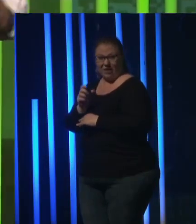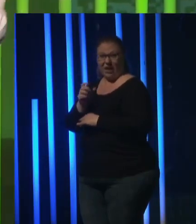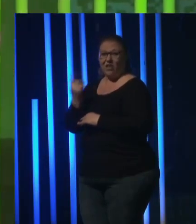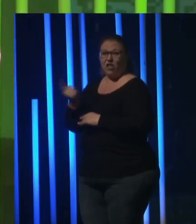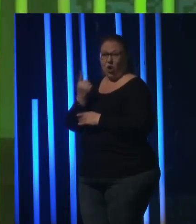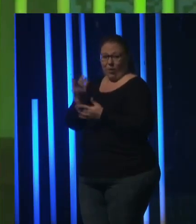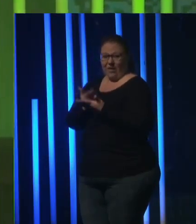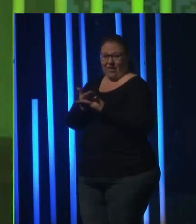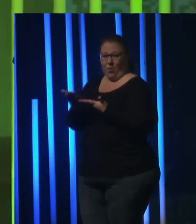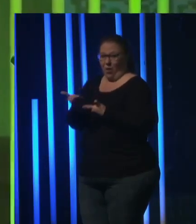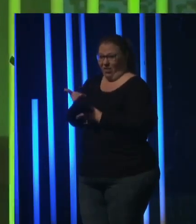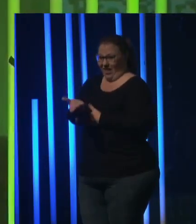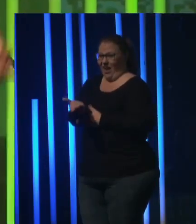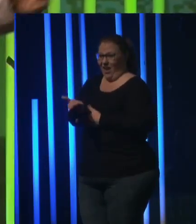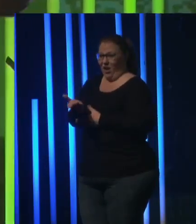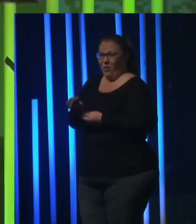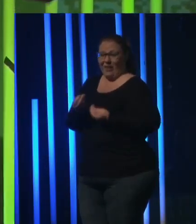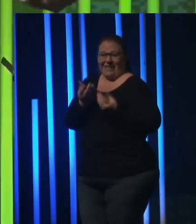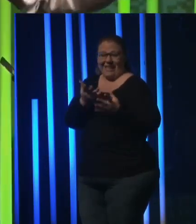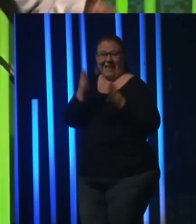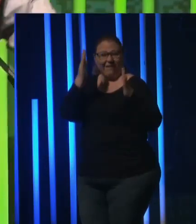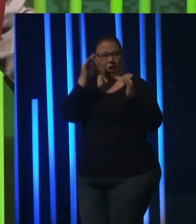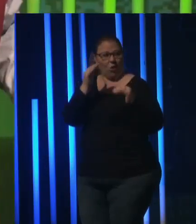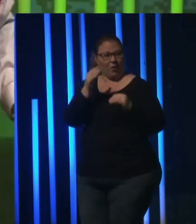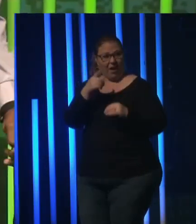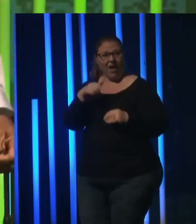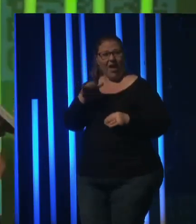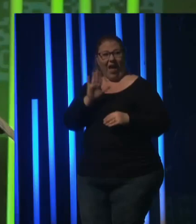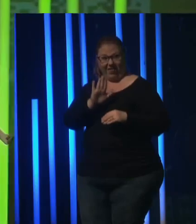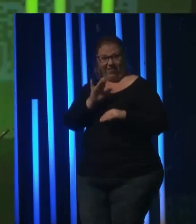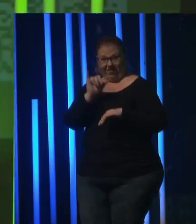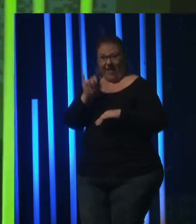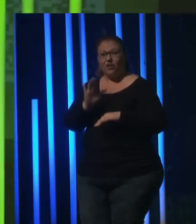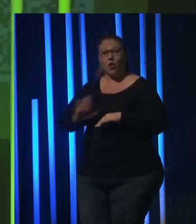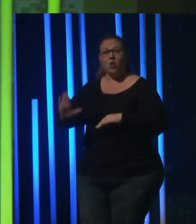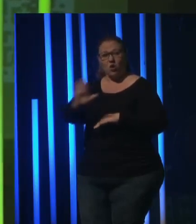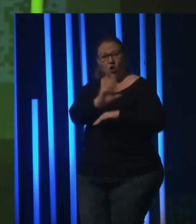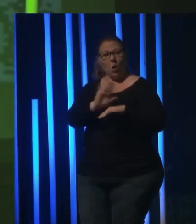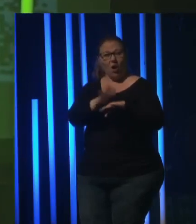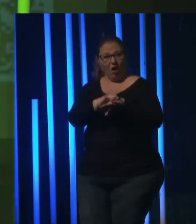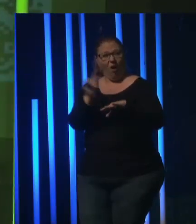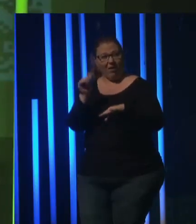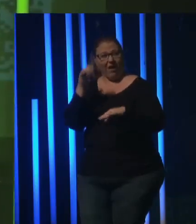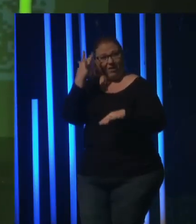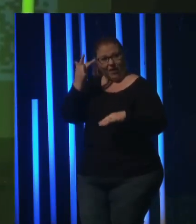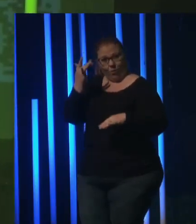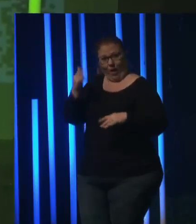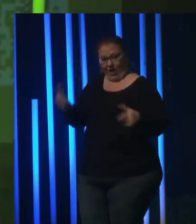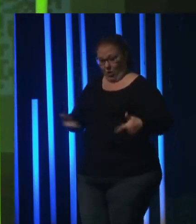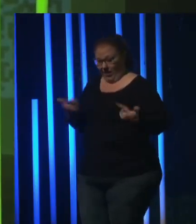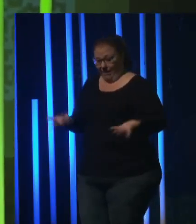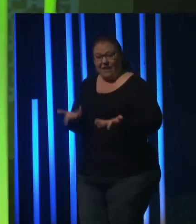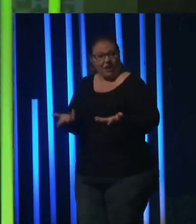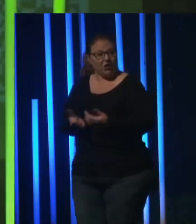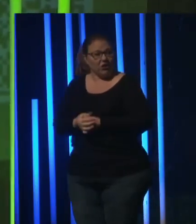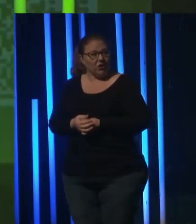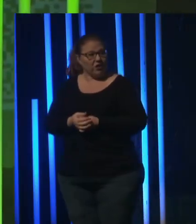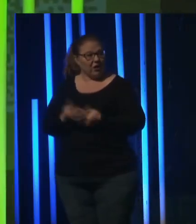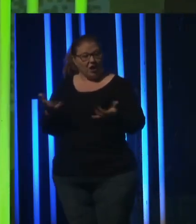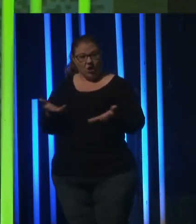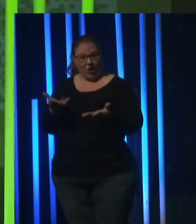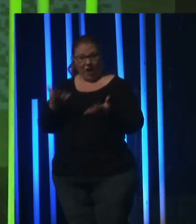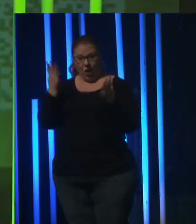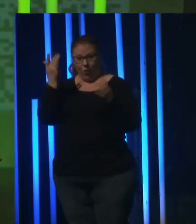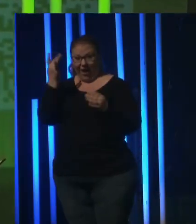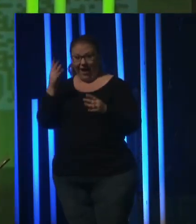was there to give hope. And that's what you've been called to. That's why you're in this city, in this county. You're here to give